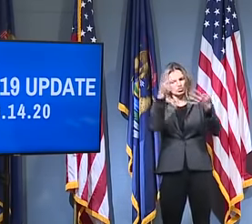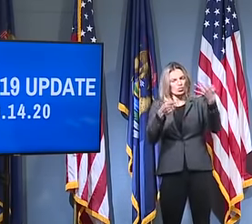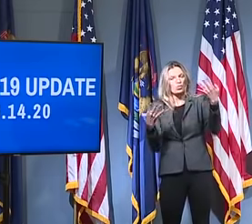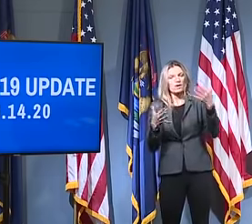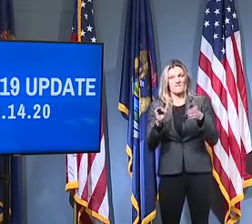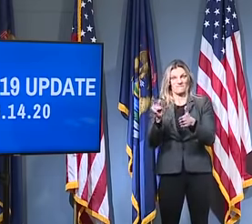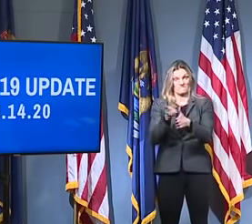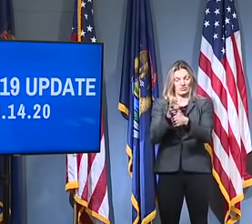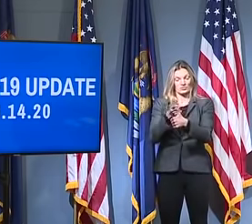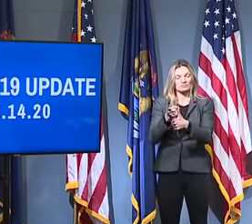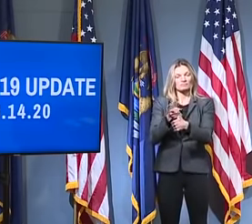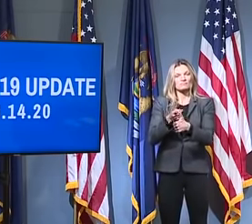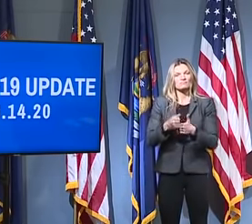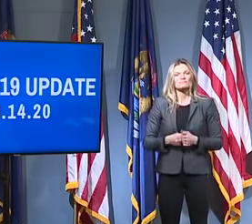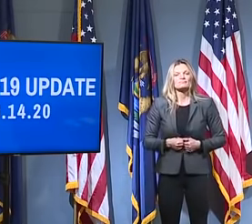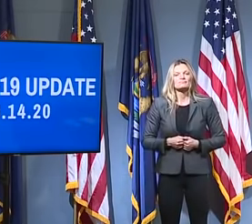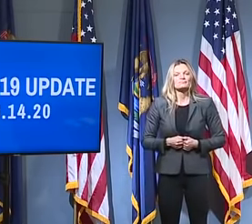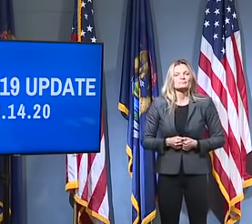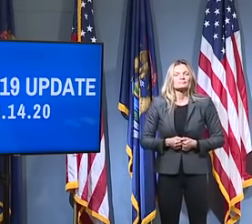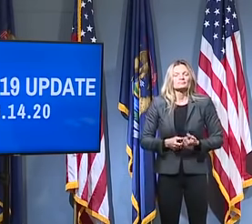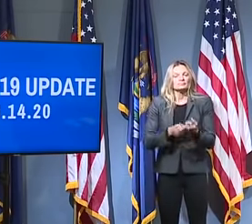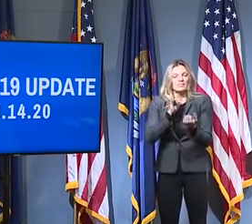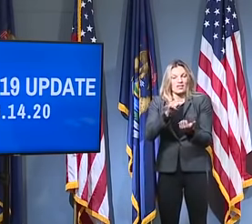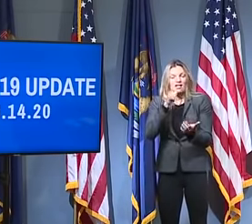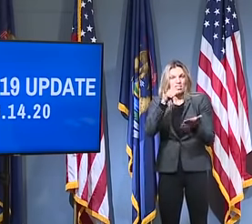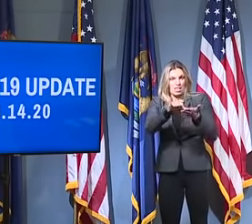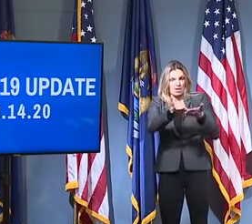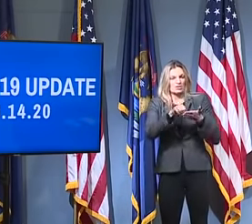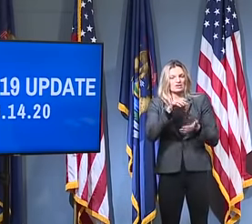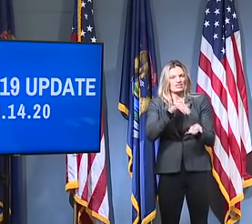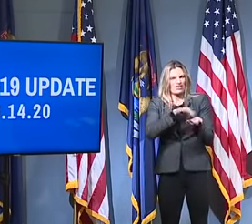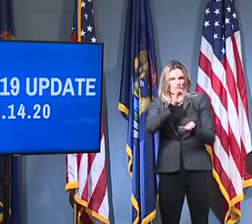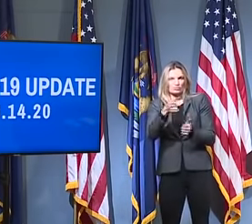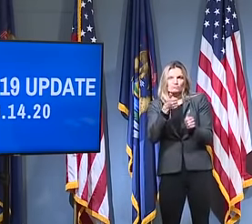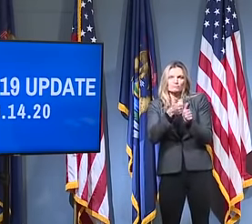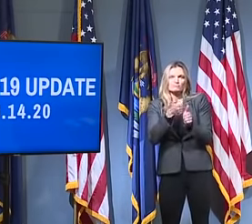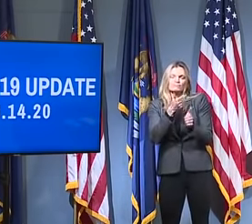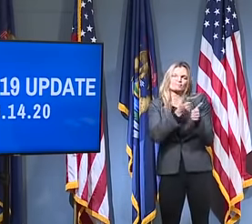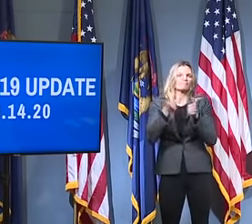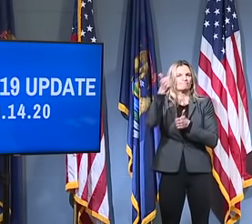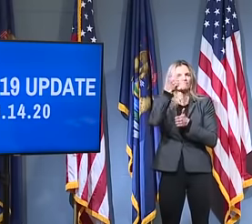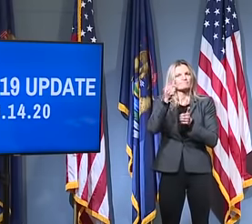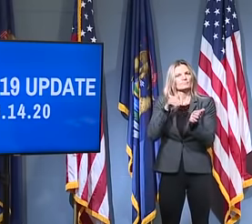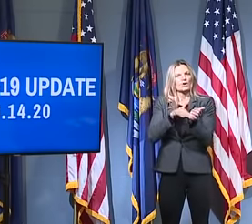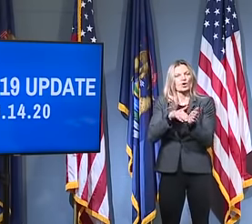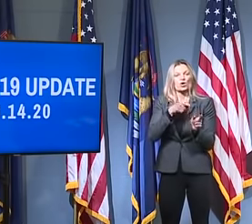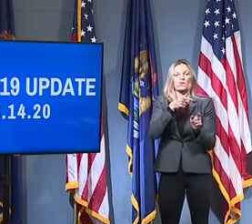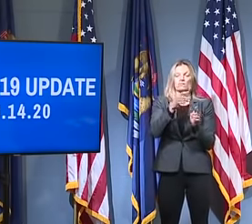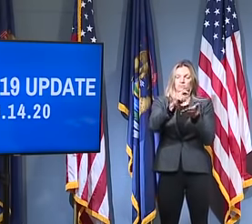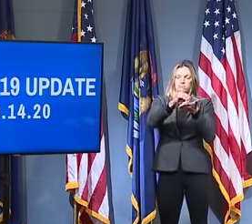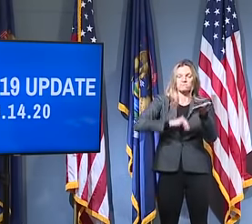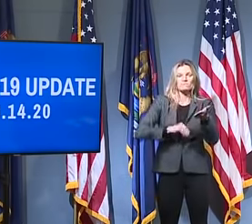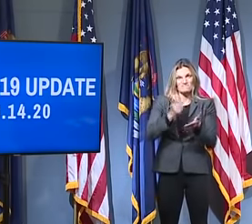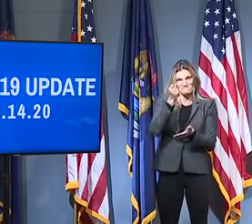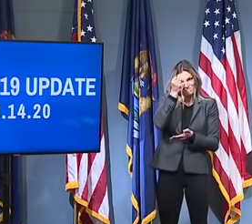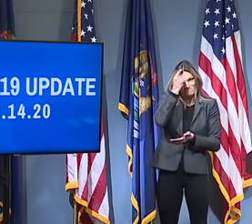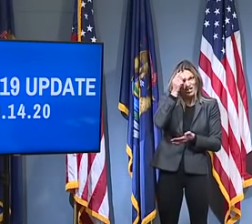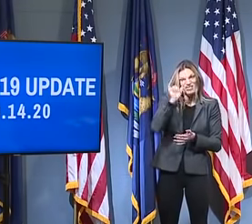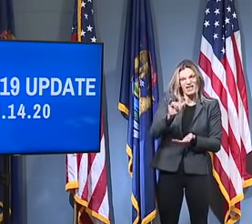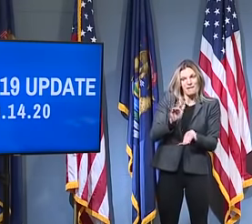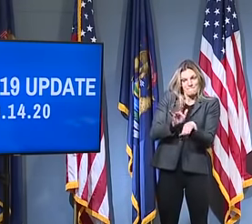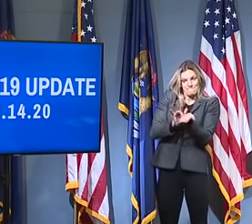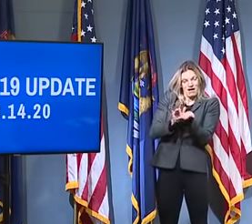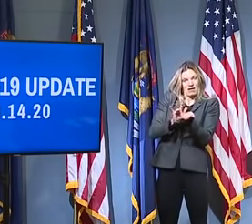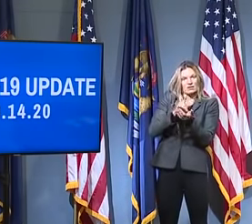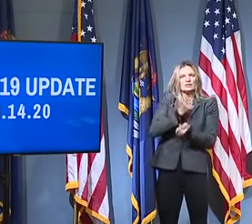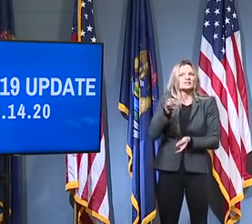actions was helping to support a letter from Dr. Jonae Caldoun to medical practitioners as a reminder that medical bias can be interjected